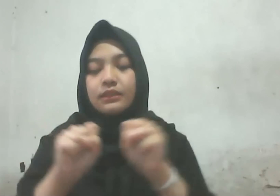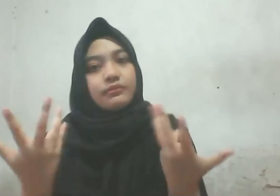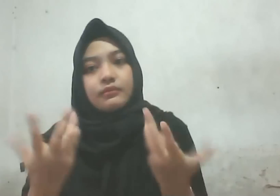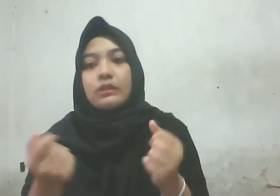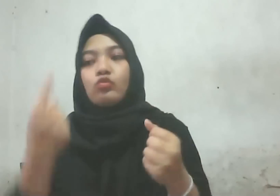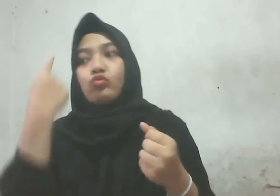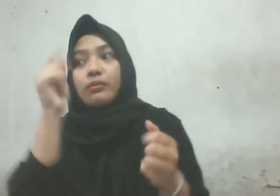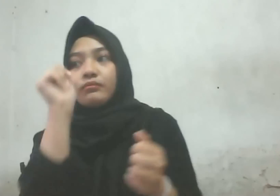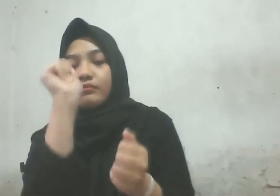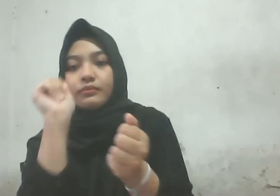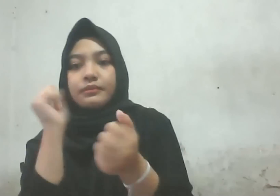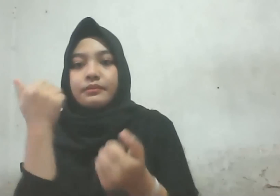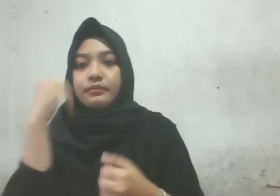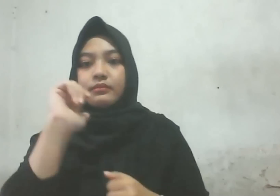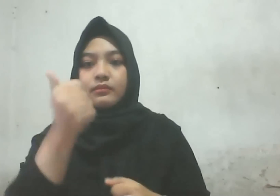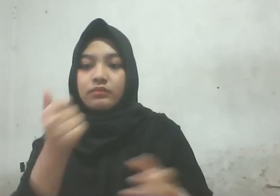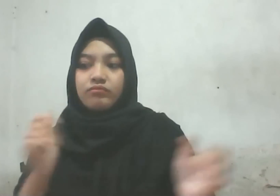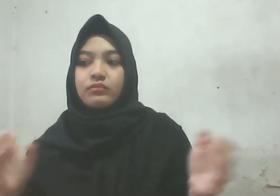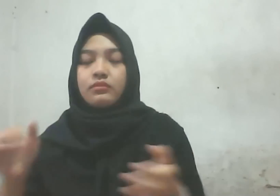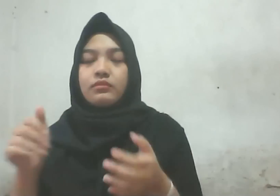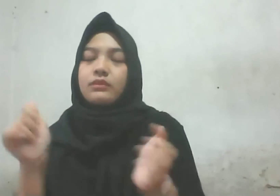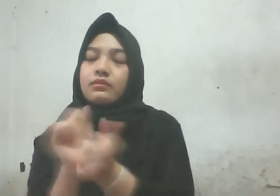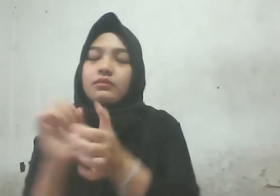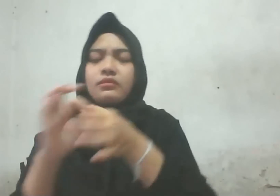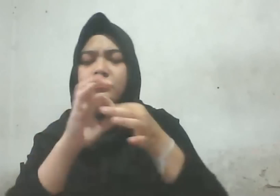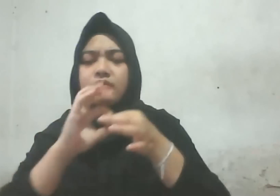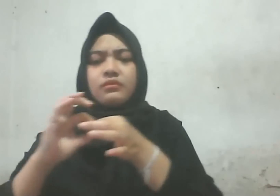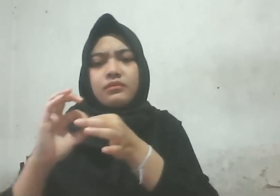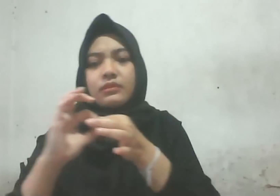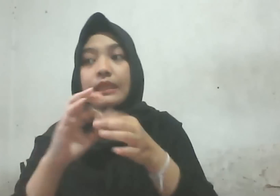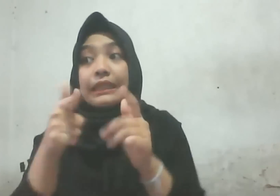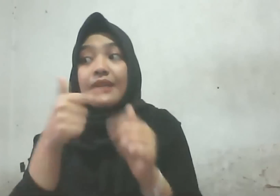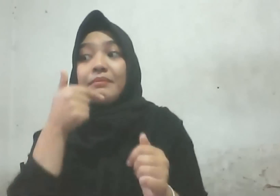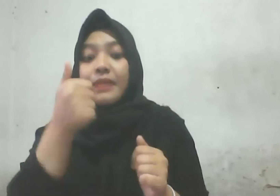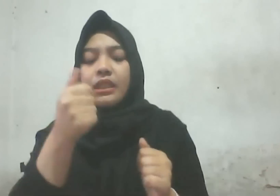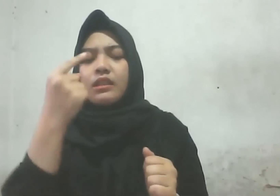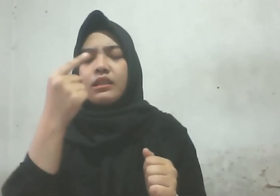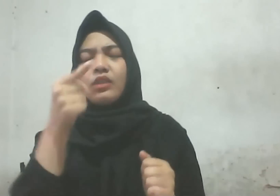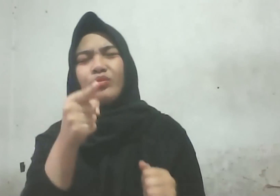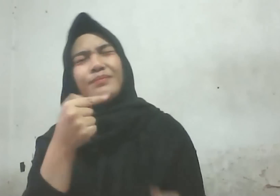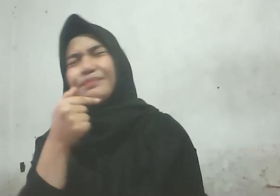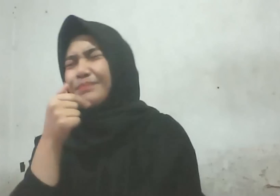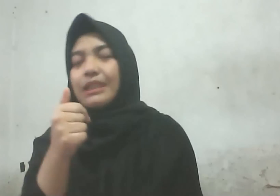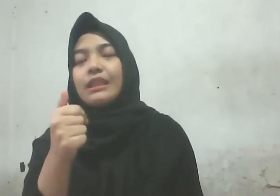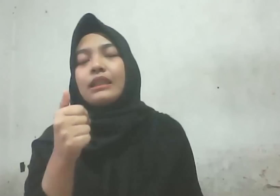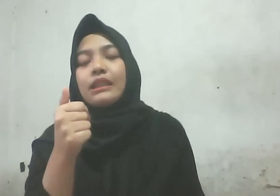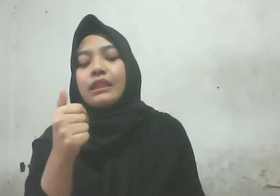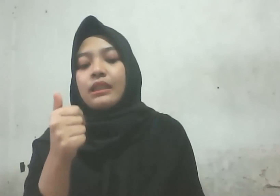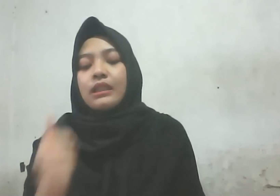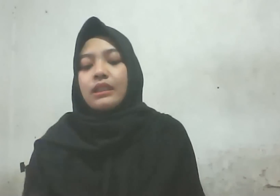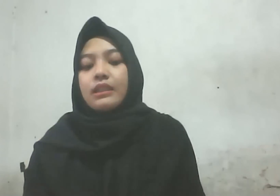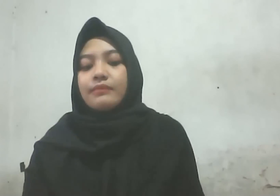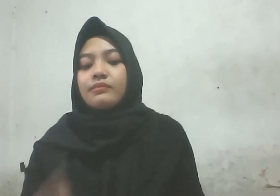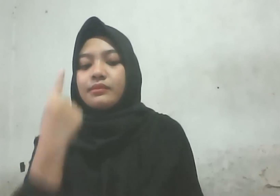together are actually essentially important in trying